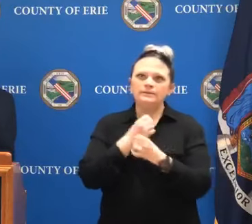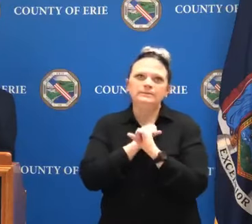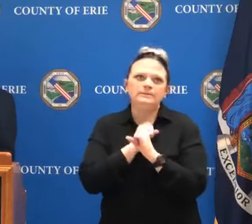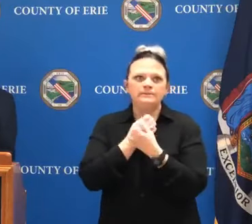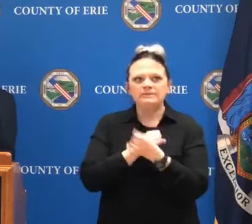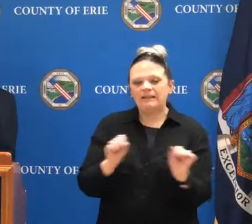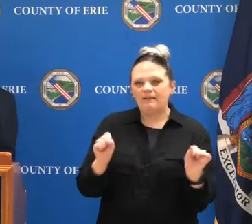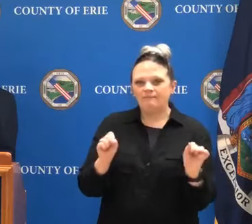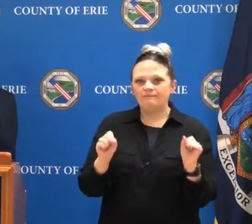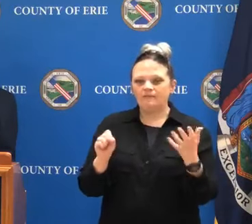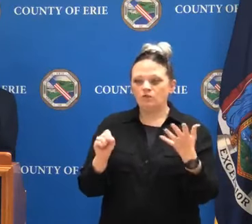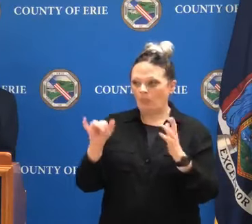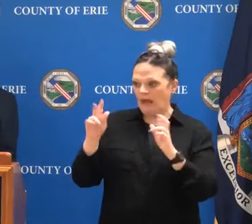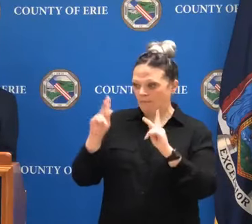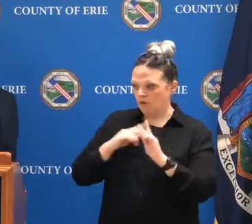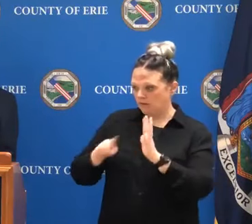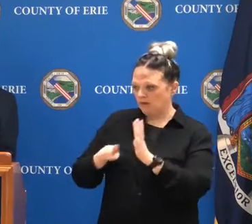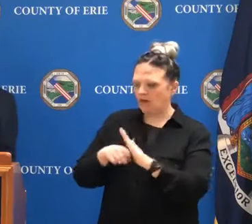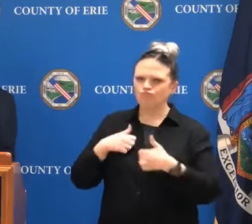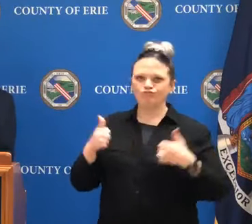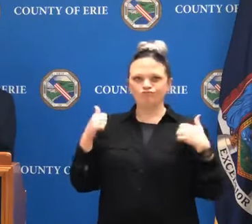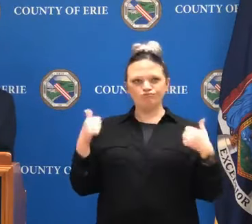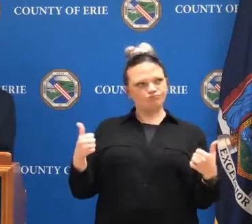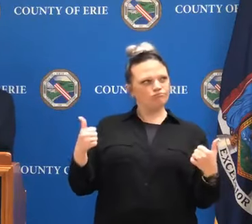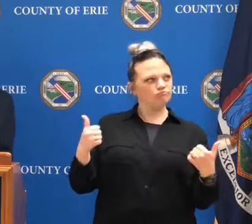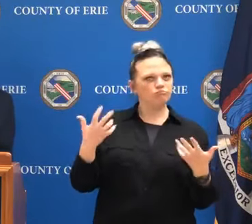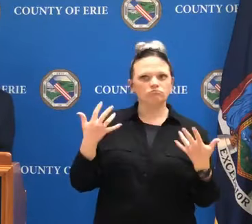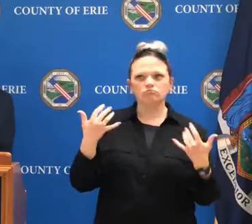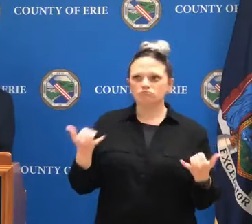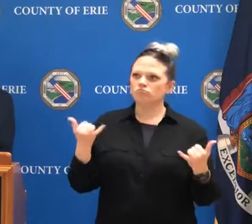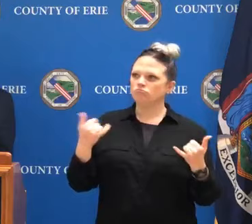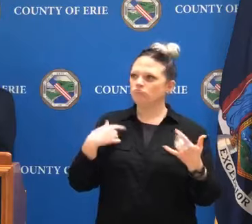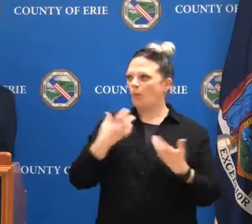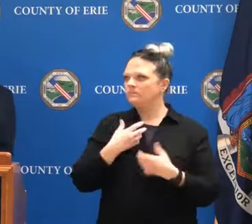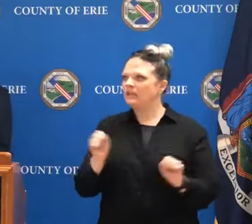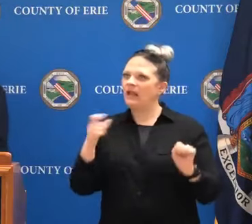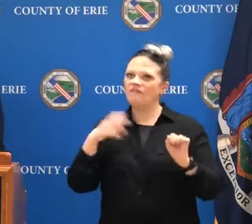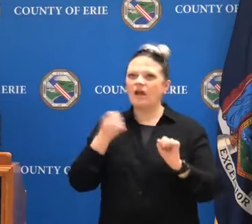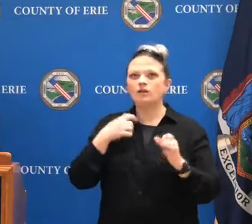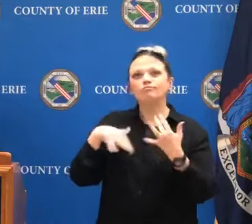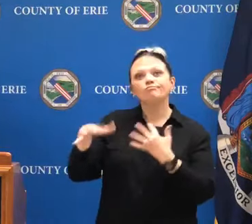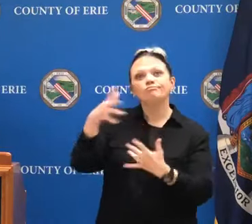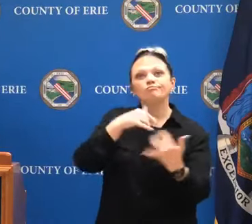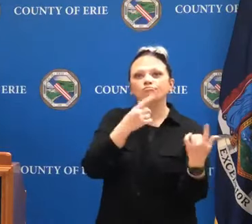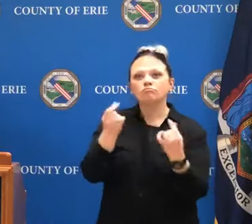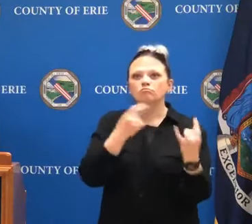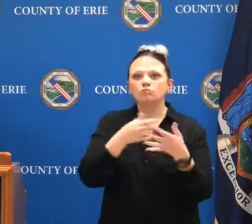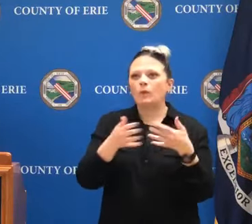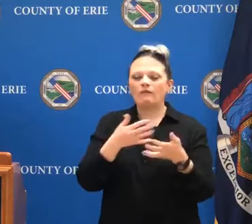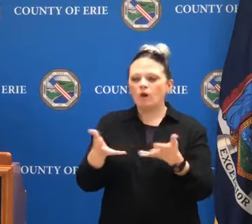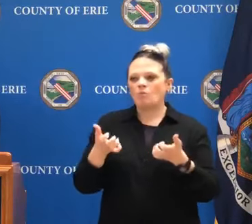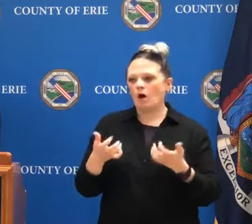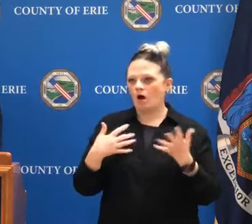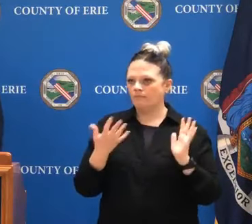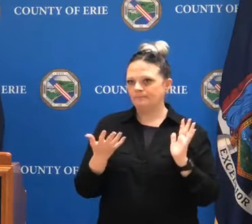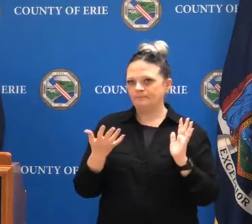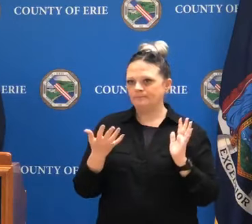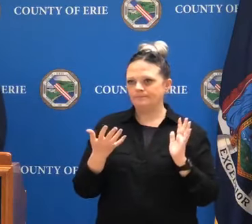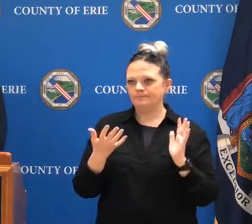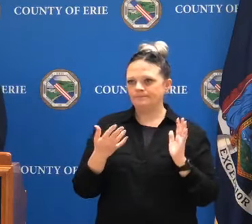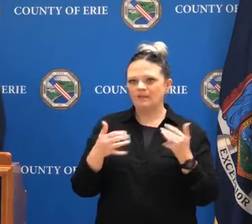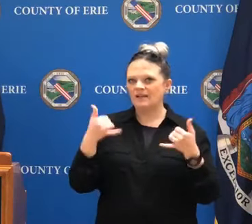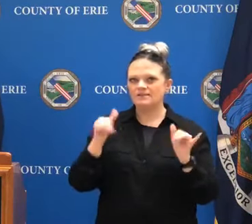have a negative test, that they're good and they can, participate in whatever activities that they want.